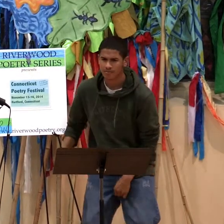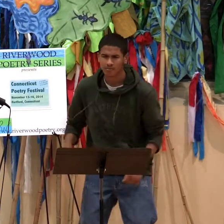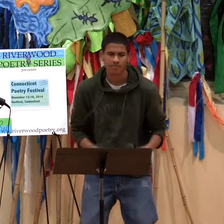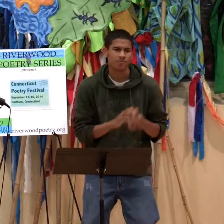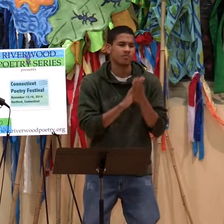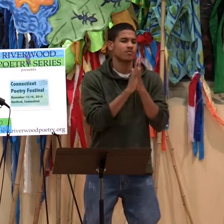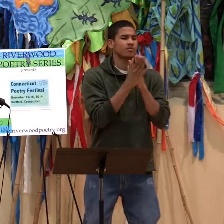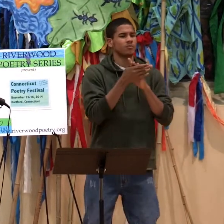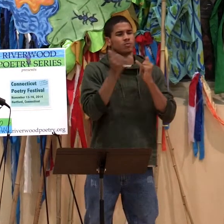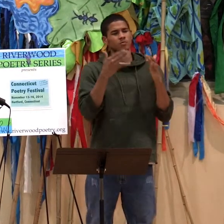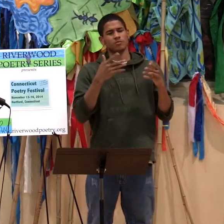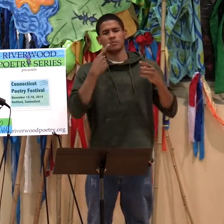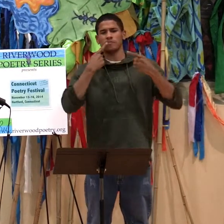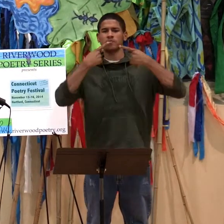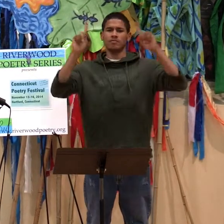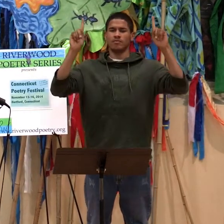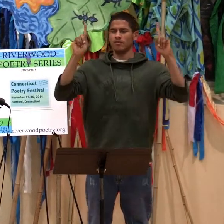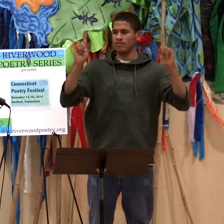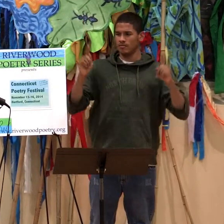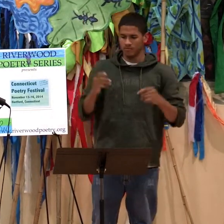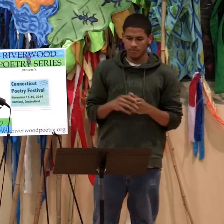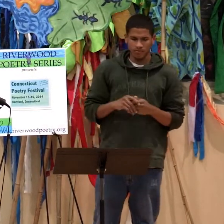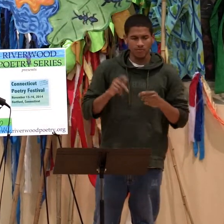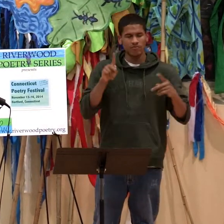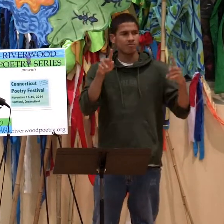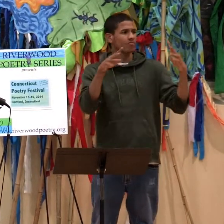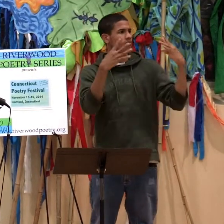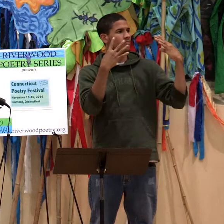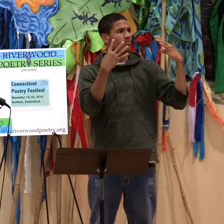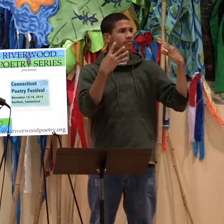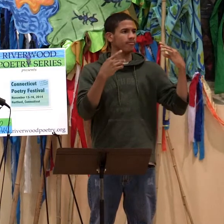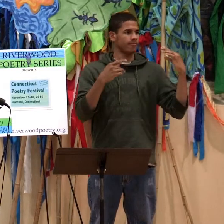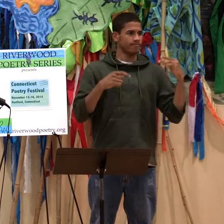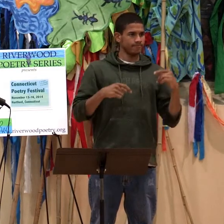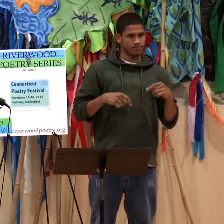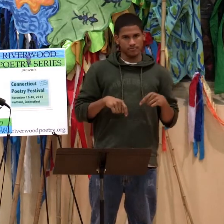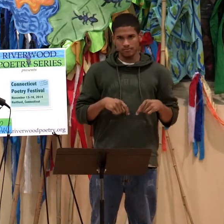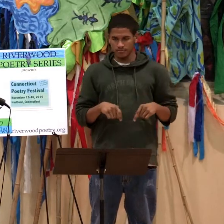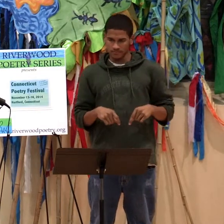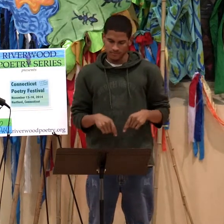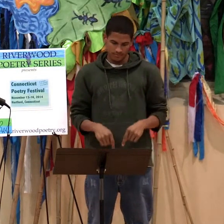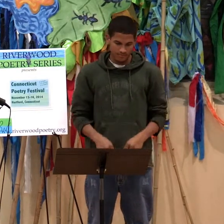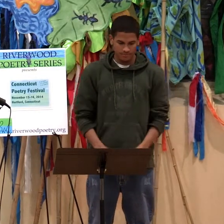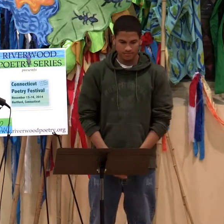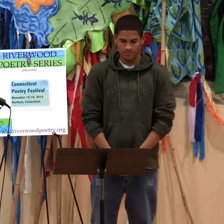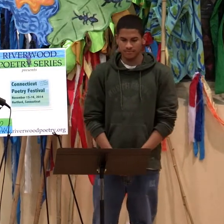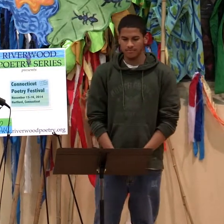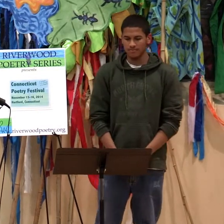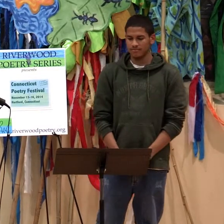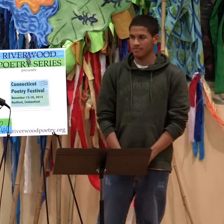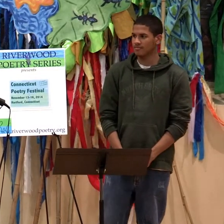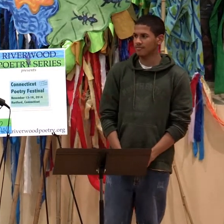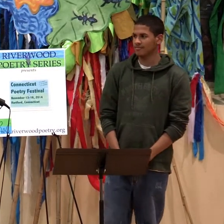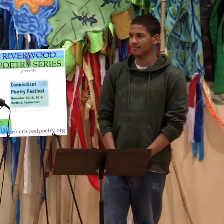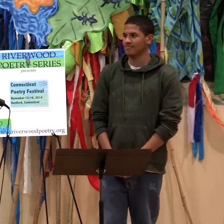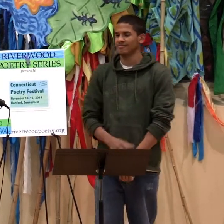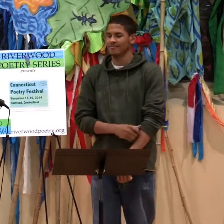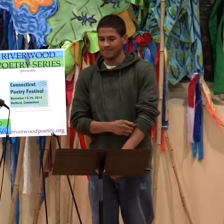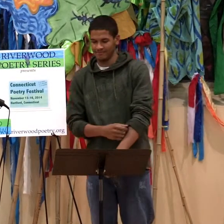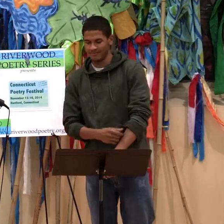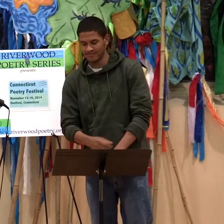body moves, becoming skilled players. Everybody staring at us with a nervous body.